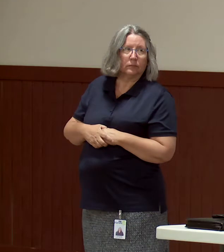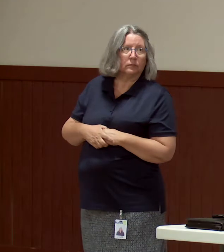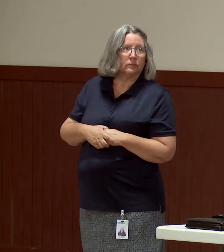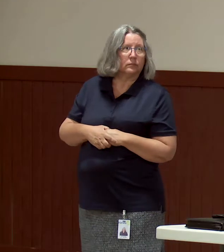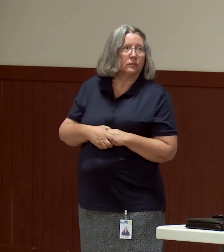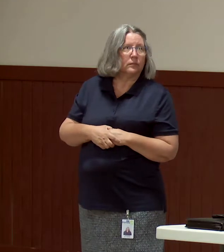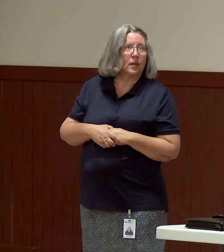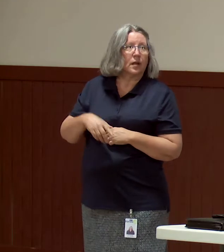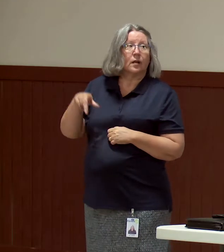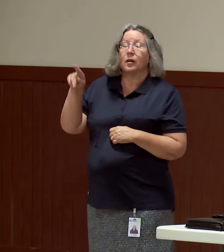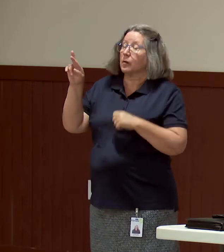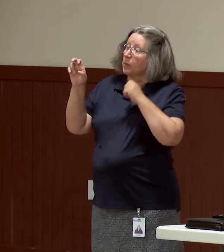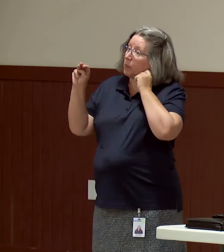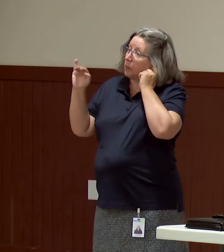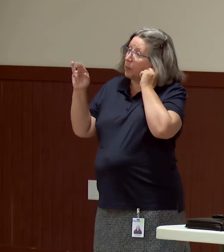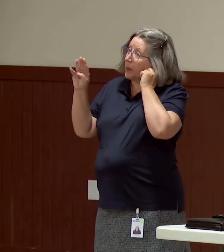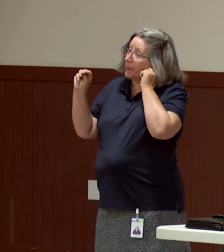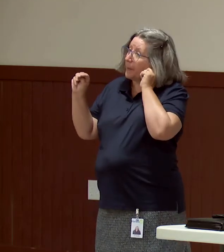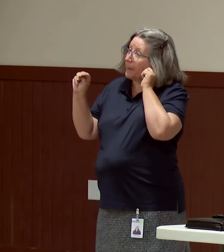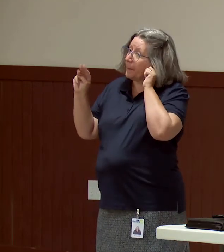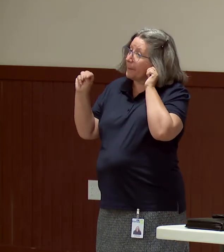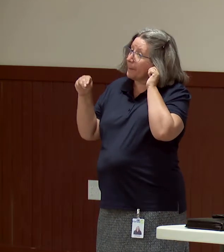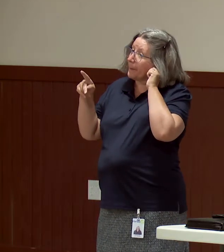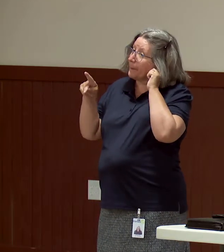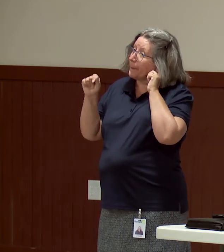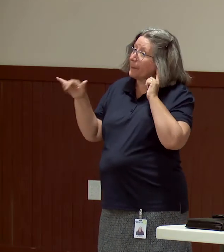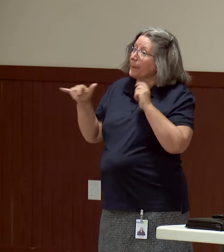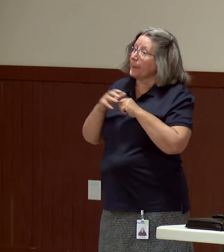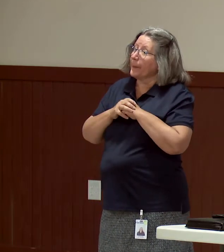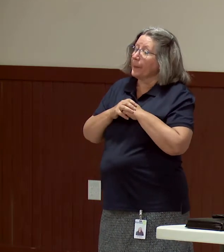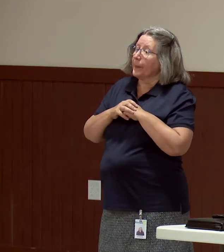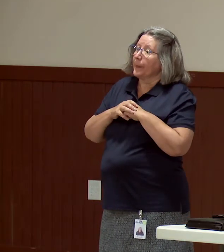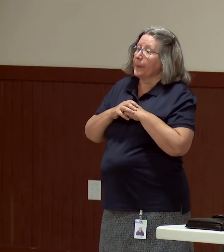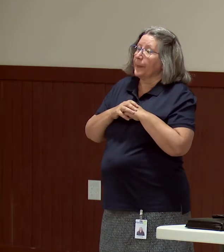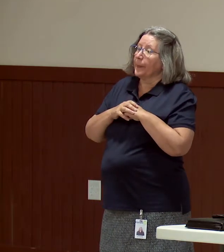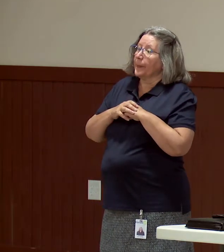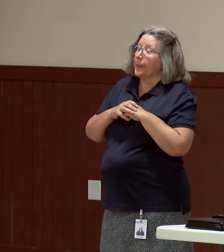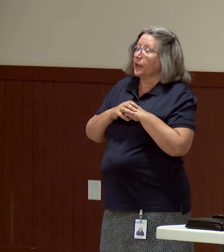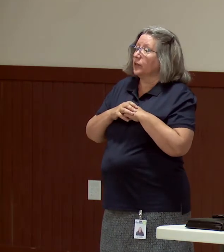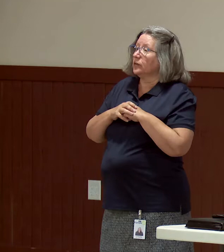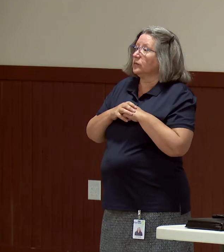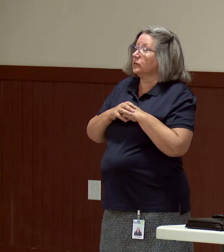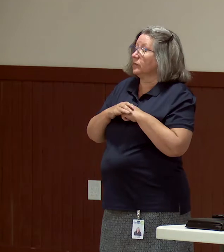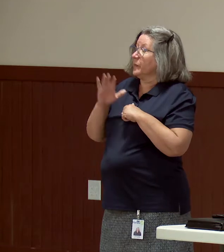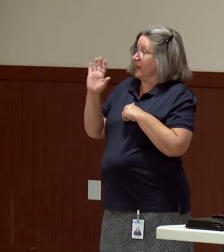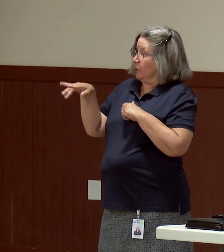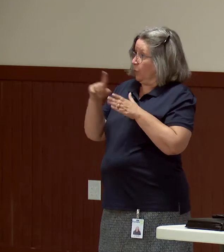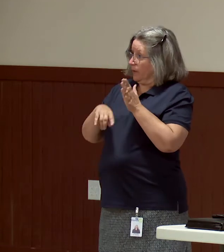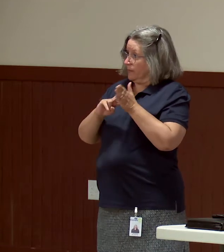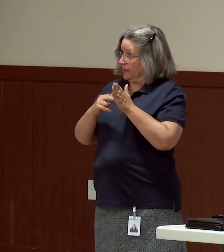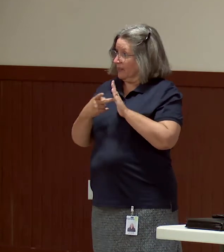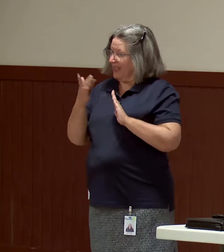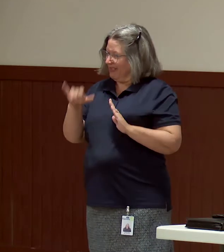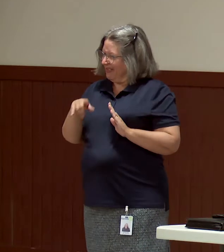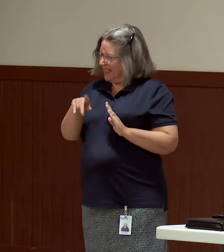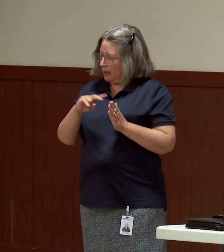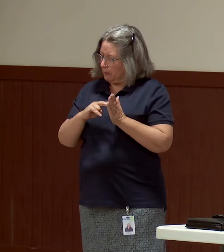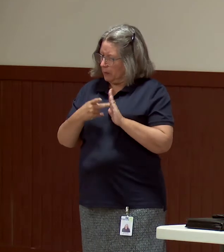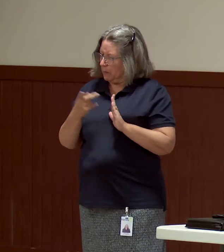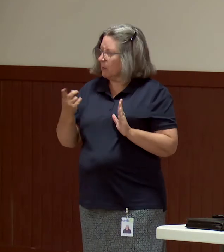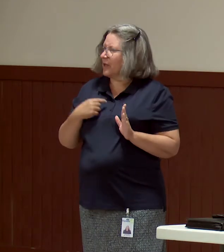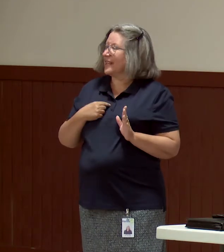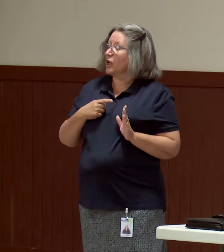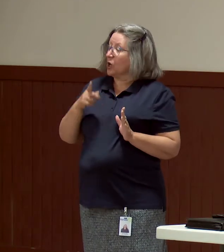Premium pay is the next major category, and the definition, the ultimate definition of